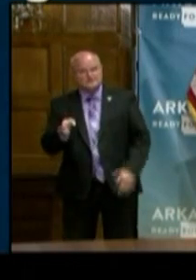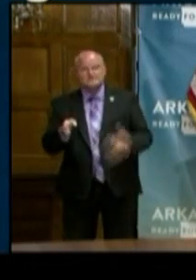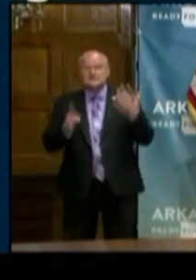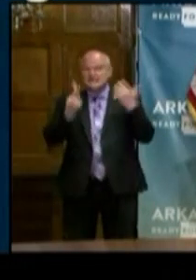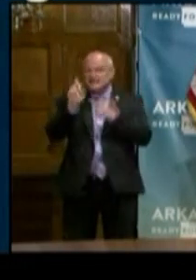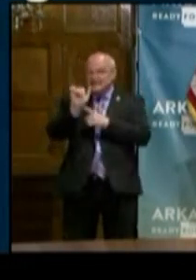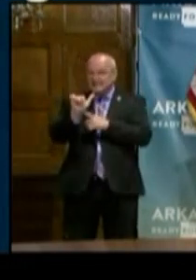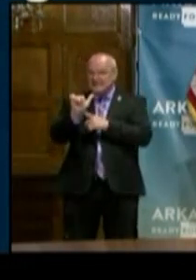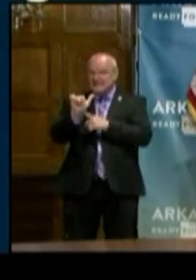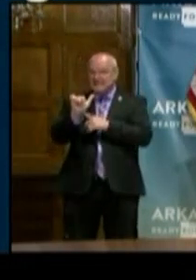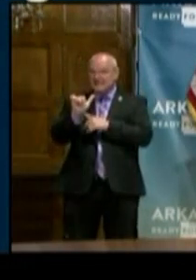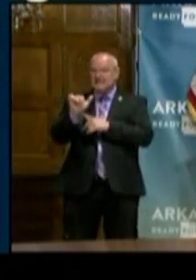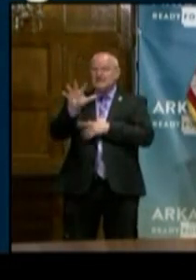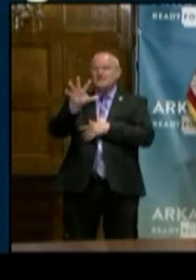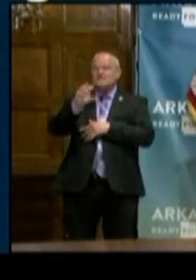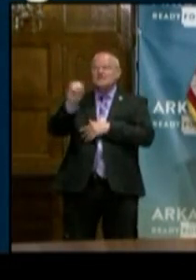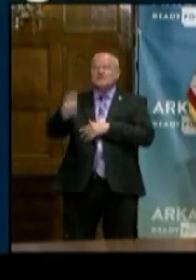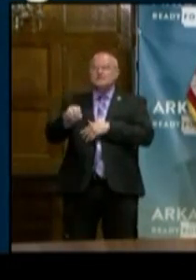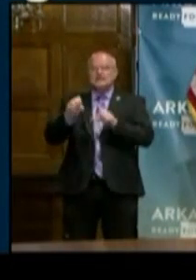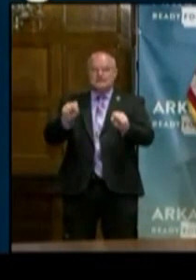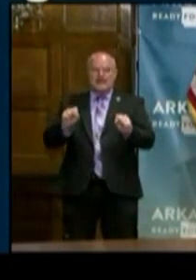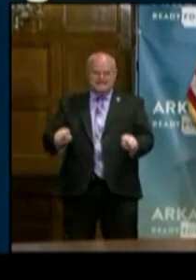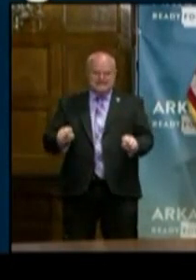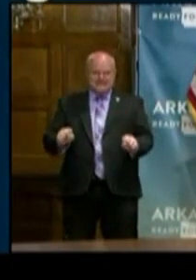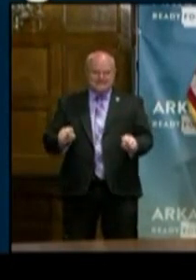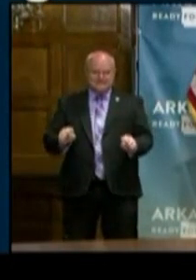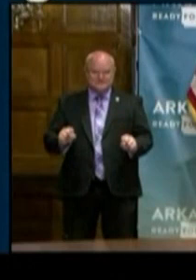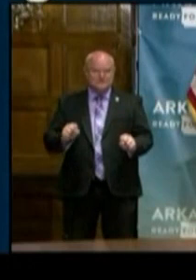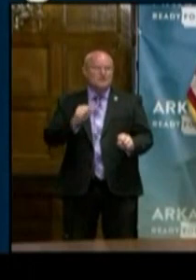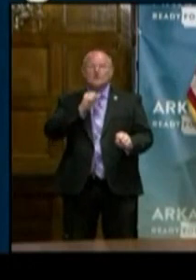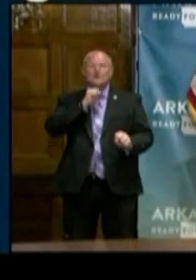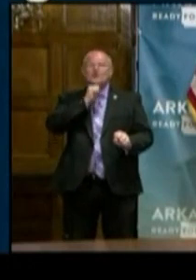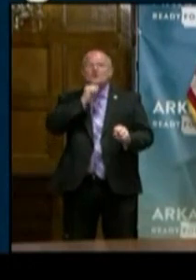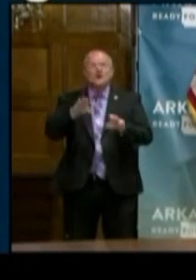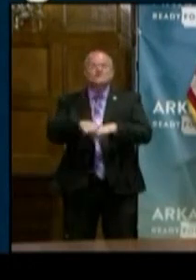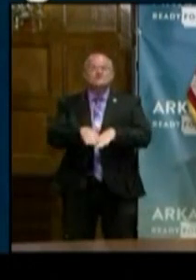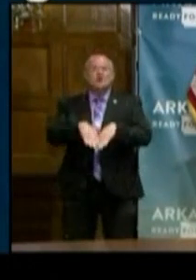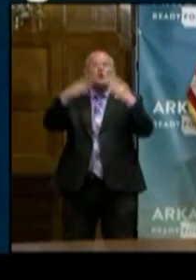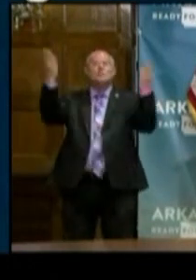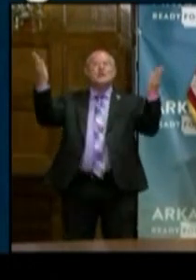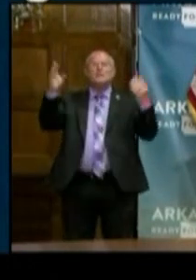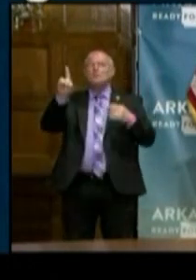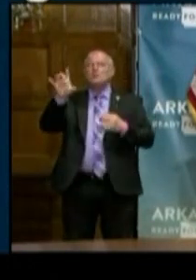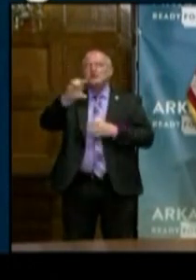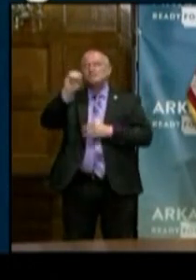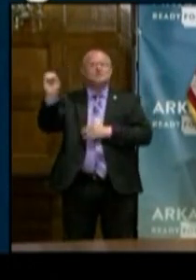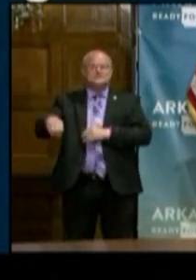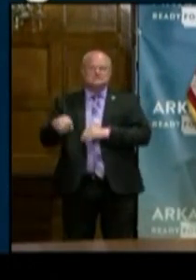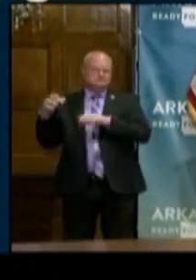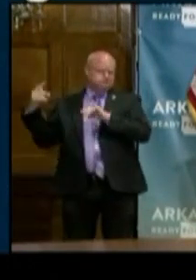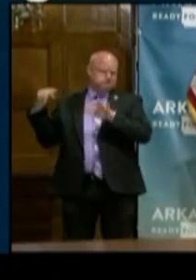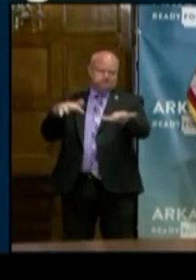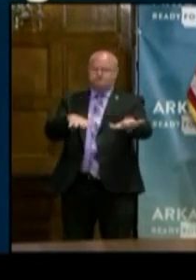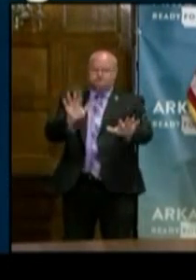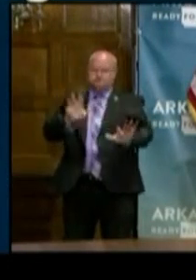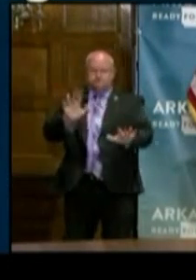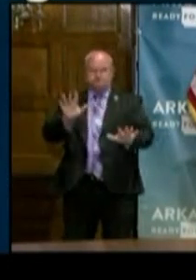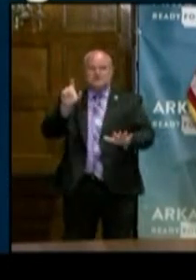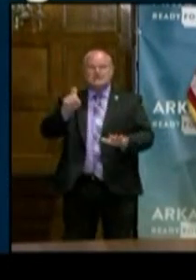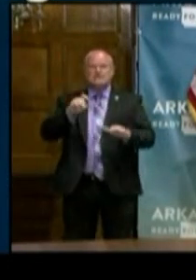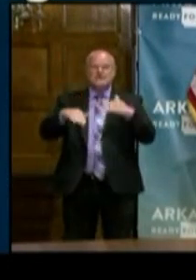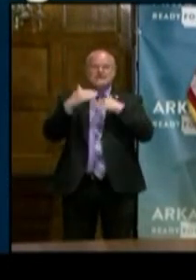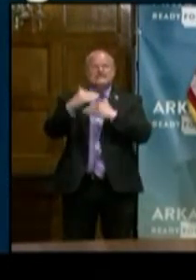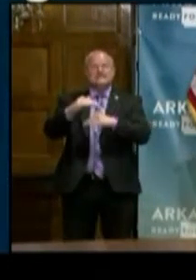the key, is that there's 50% capacity. We're not going to open it up to 100% capacity. It's got